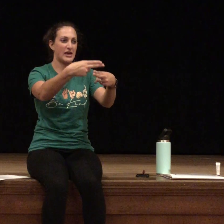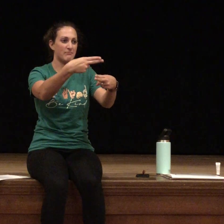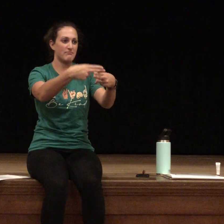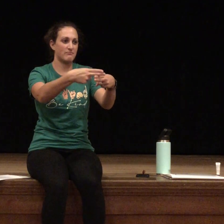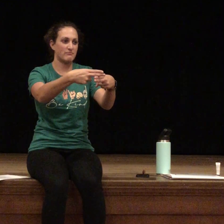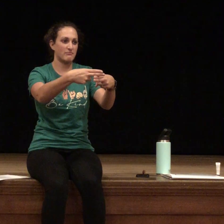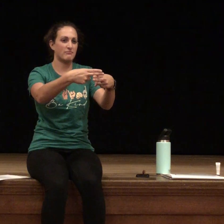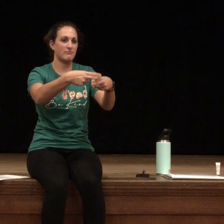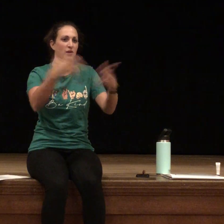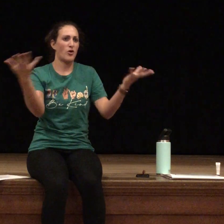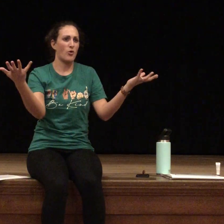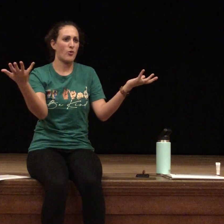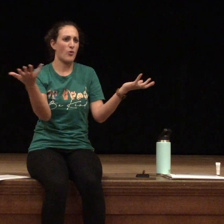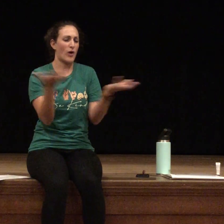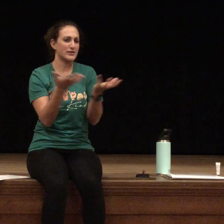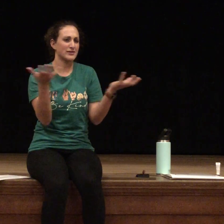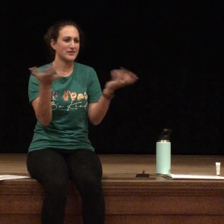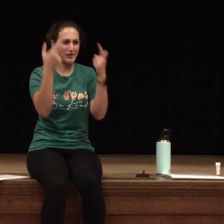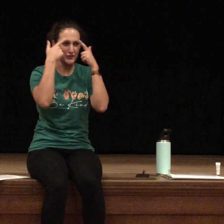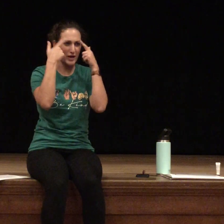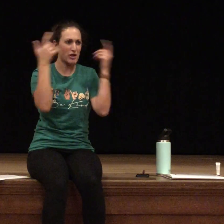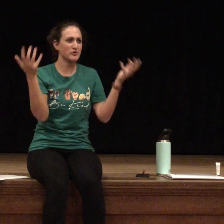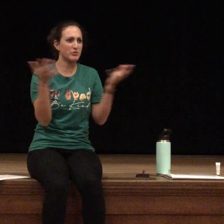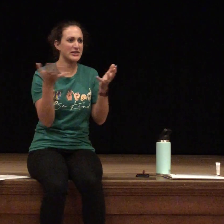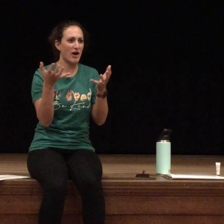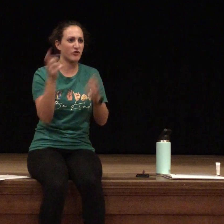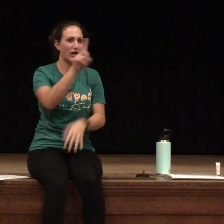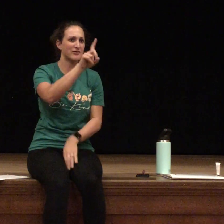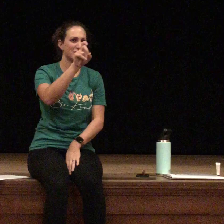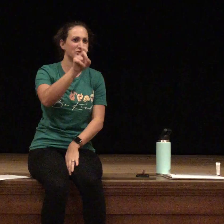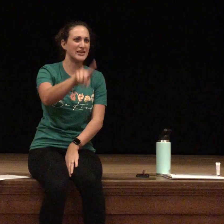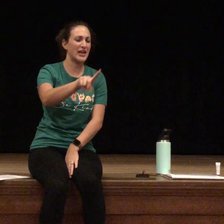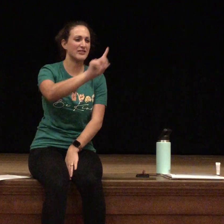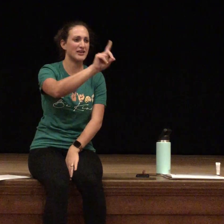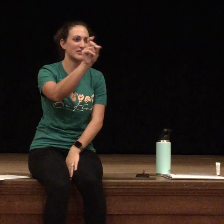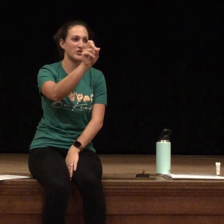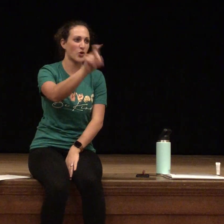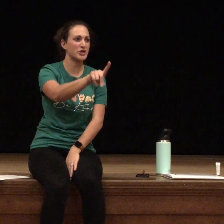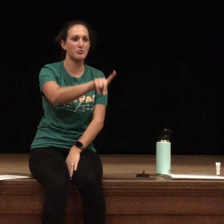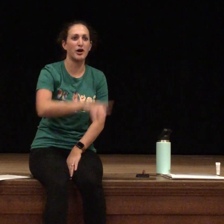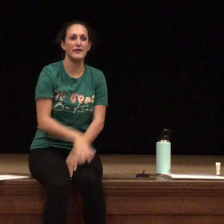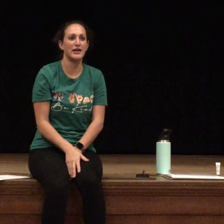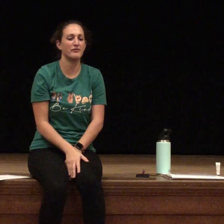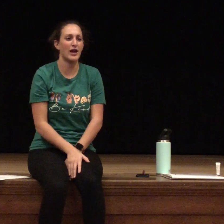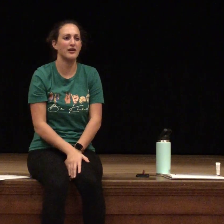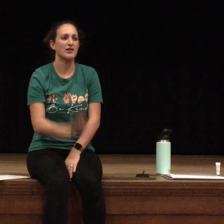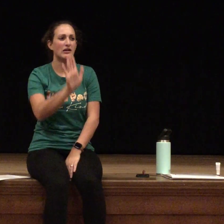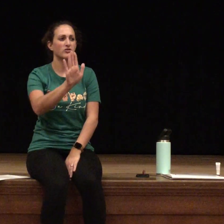name what? Those eyebrows would be down for that to indicate that if there's a question mark at the end of that. So it would